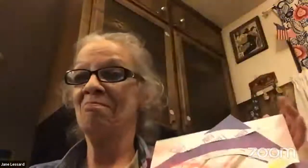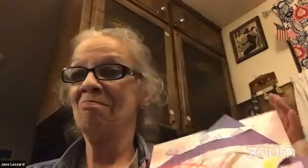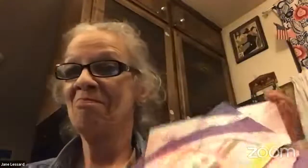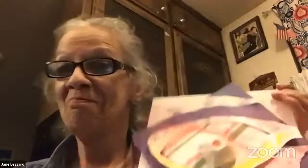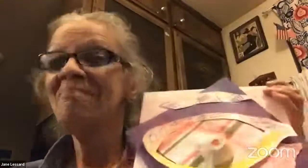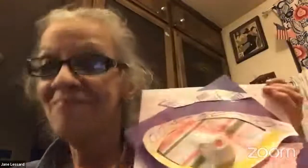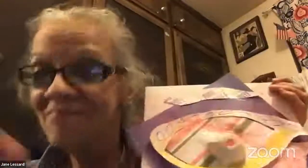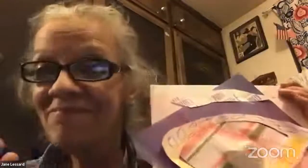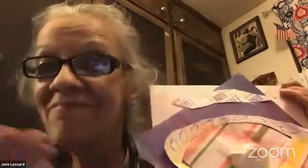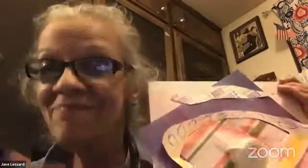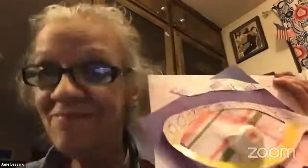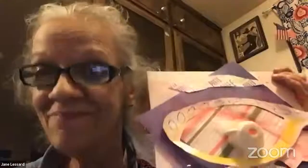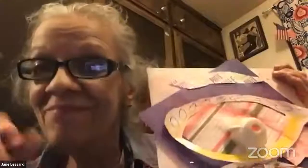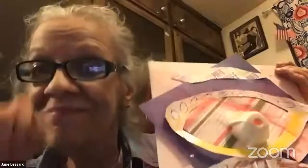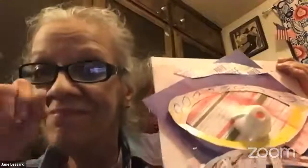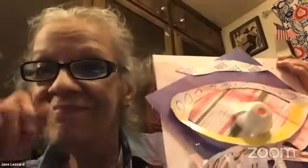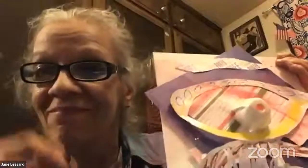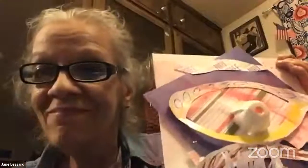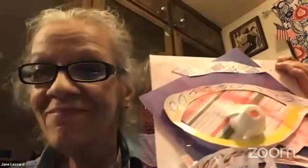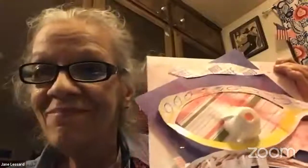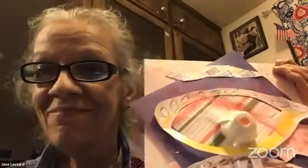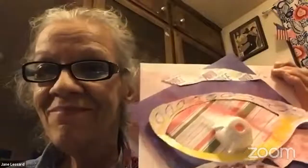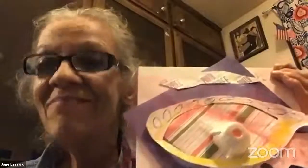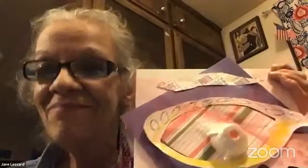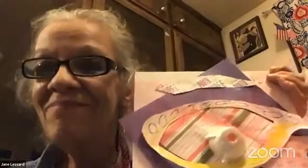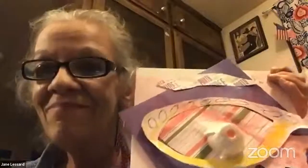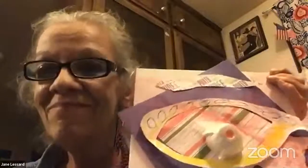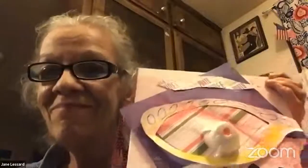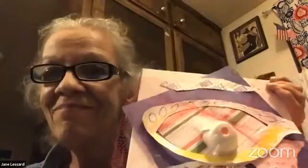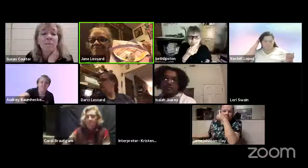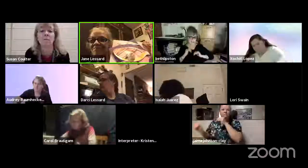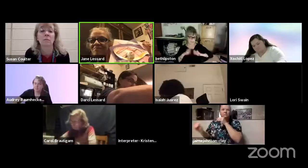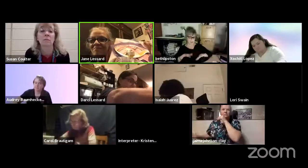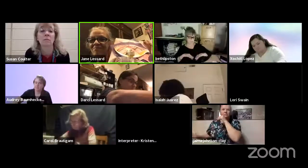Oh, Beth saying, can you keep it up? Can you show Susan?